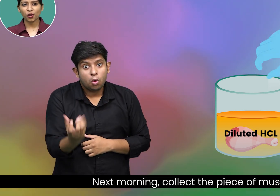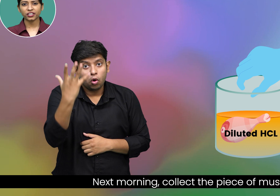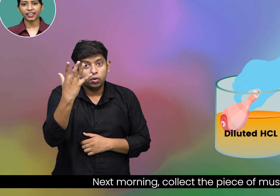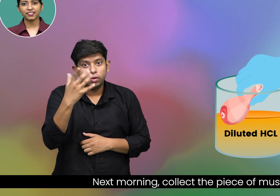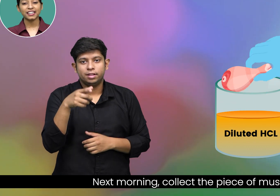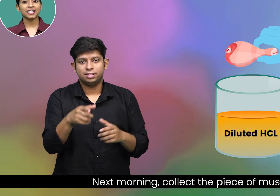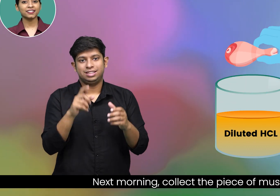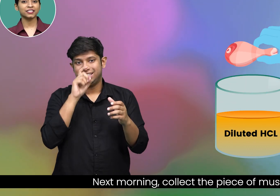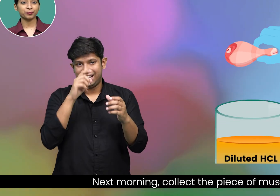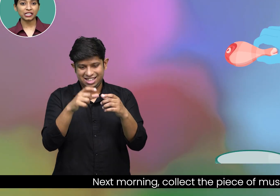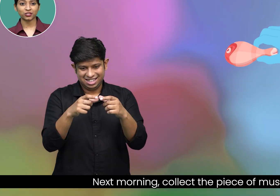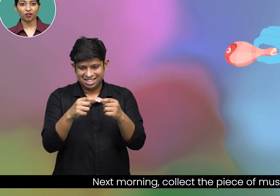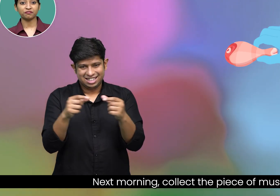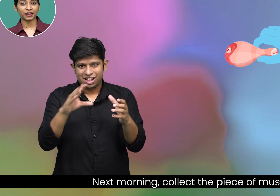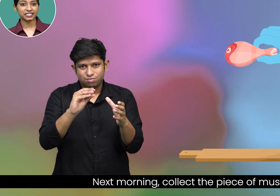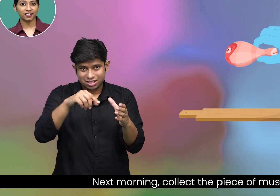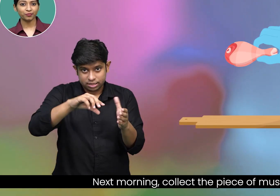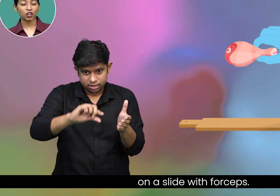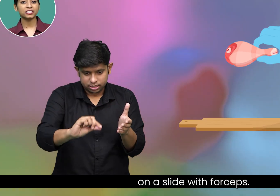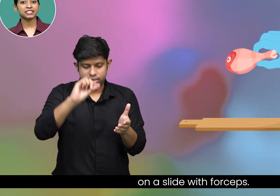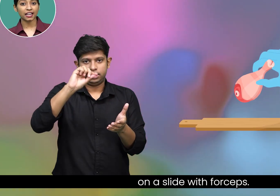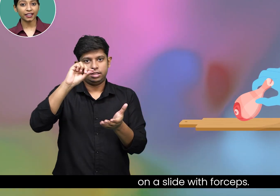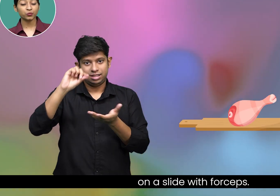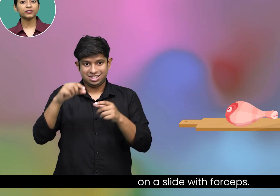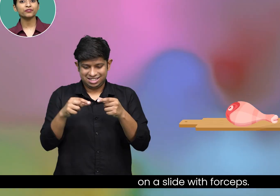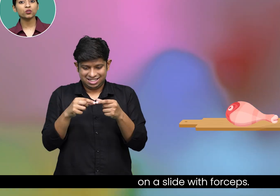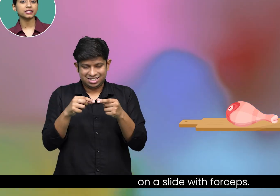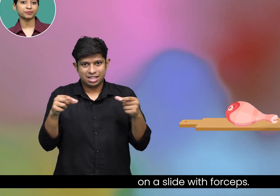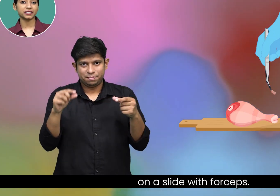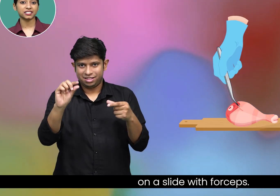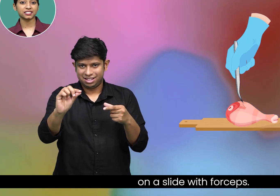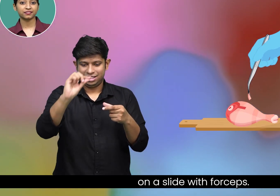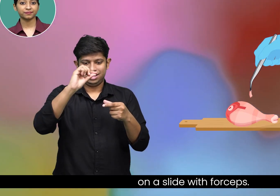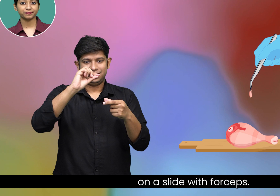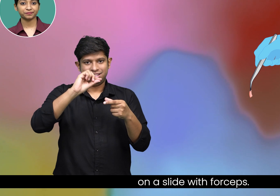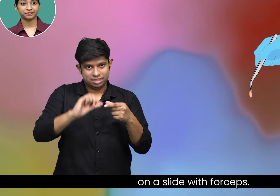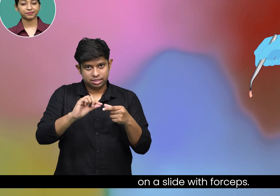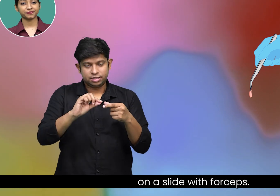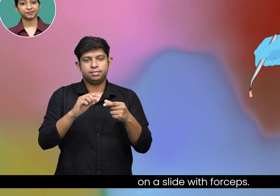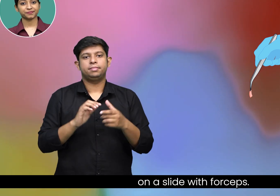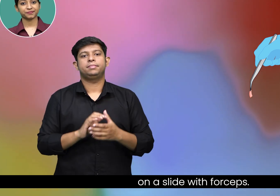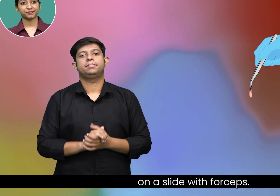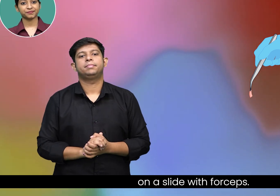Next morning, collect the piece of muzzle on a slide with forceps.